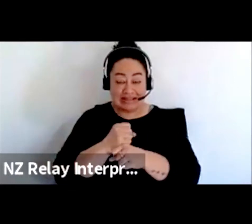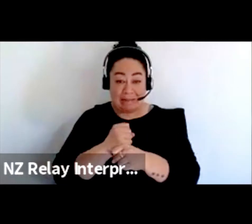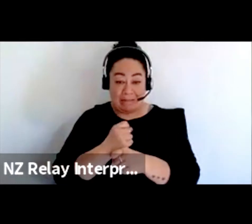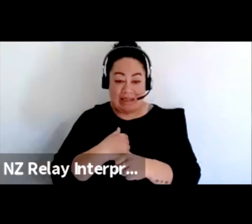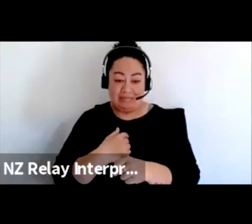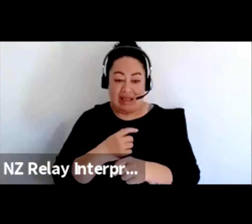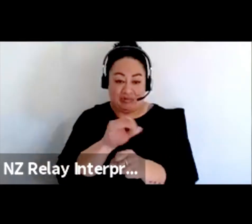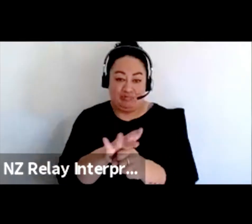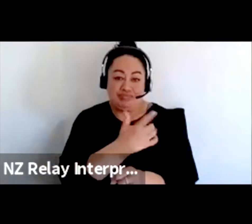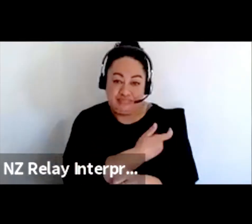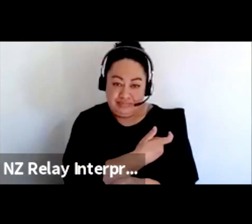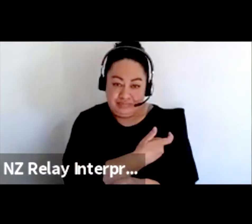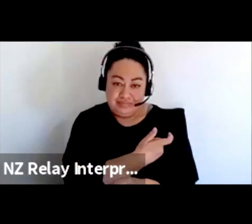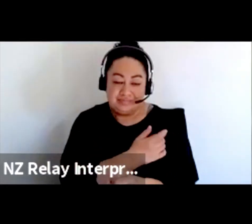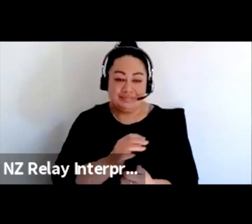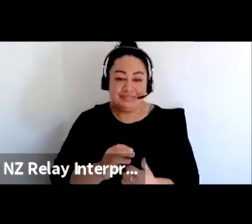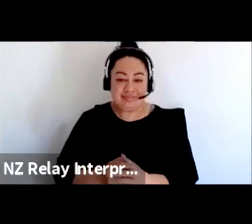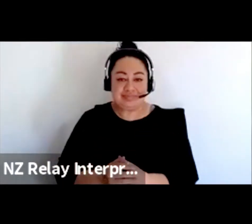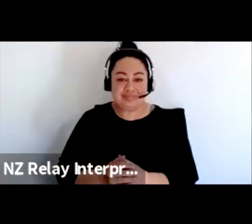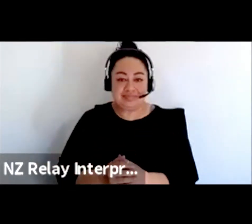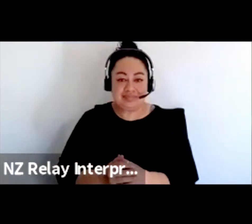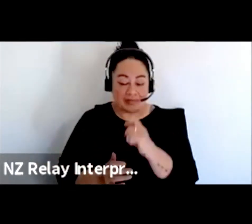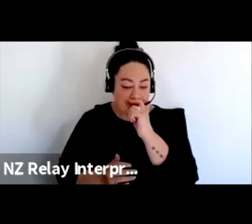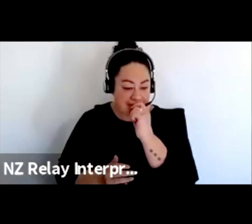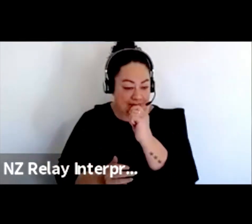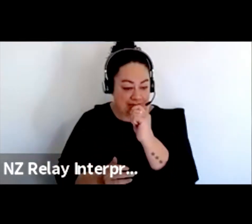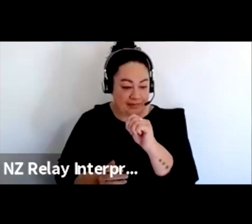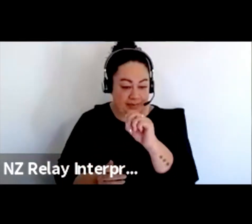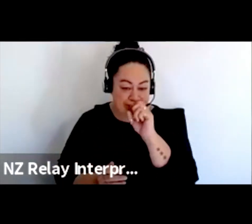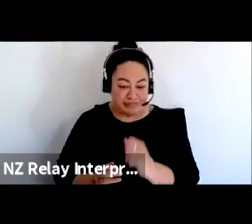an immunologist, it's because I want to